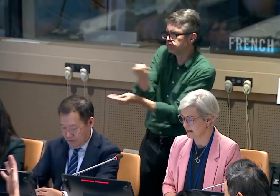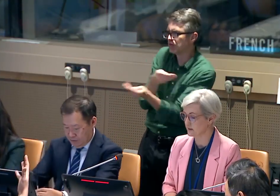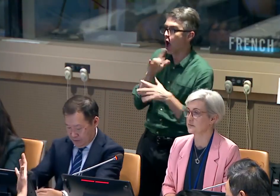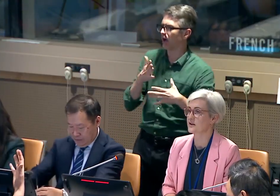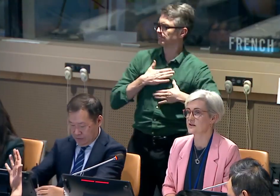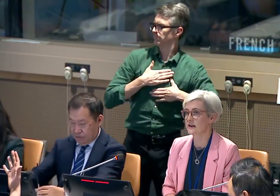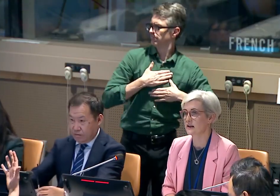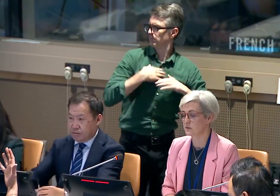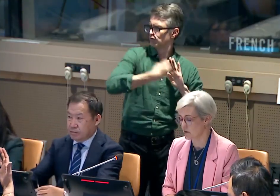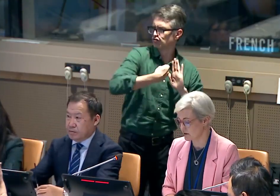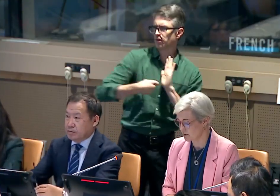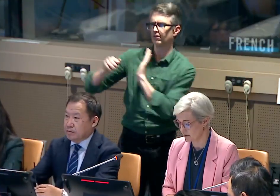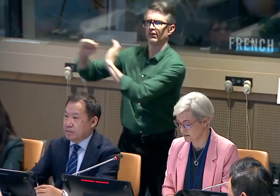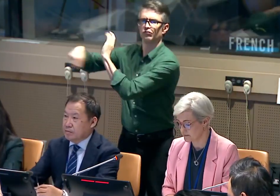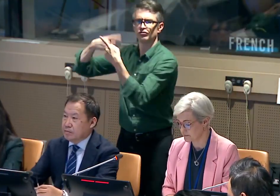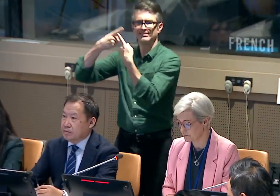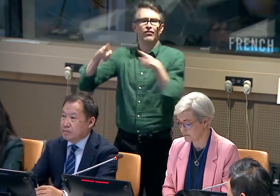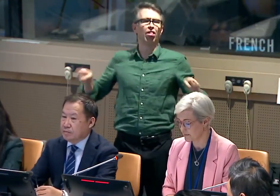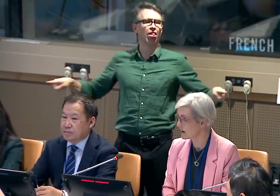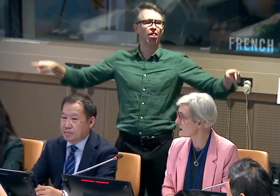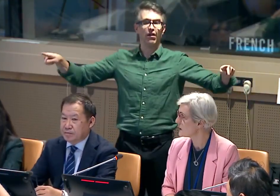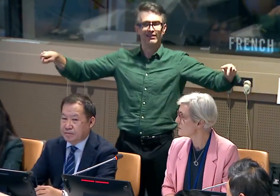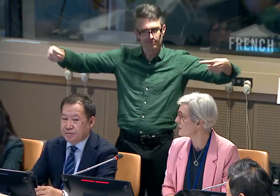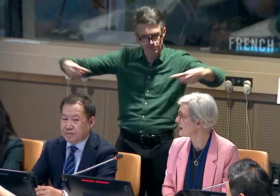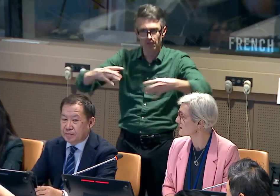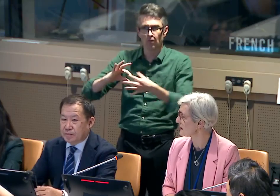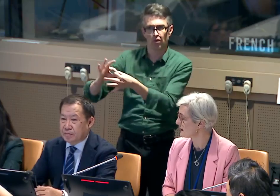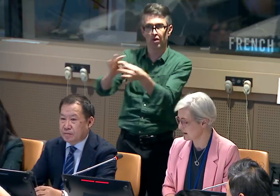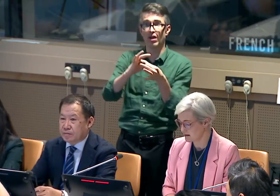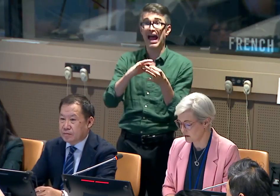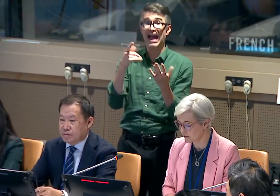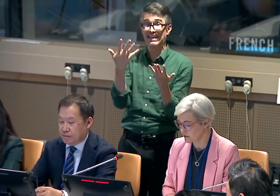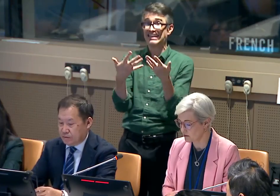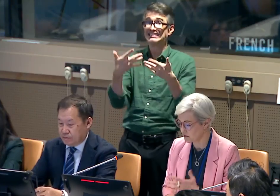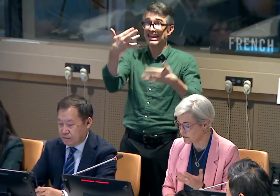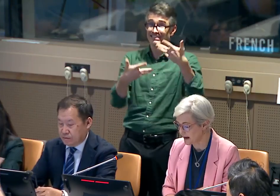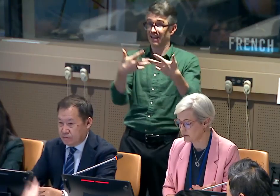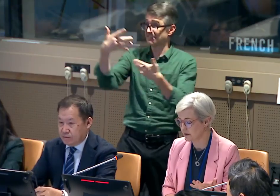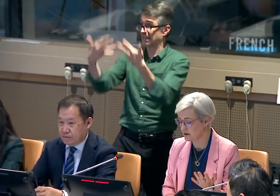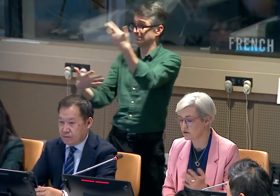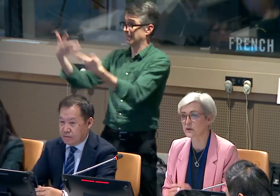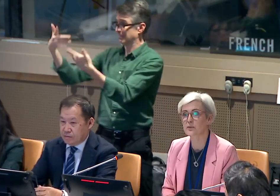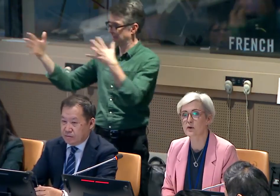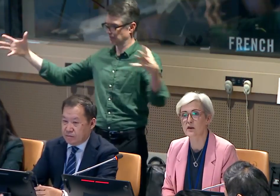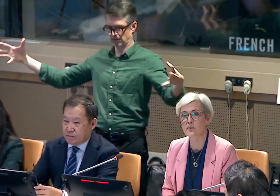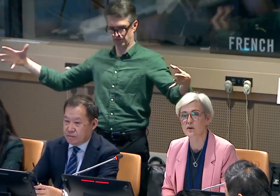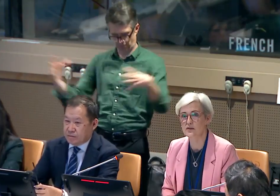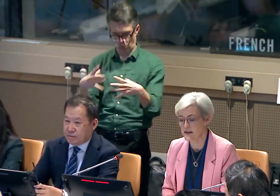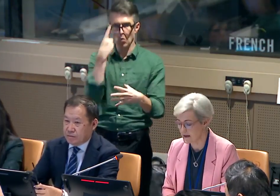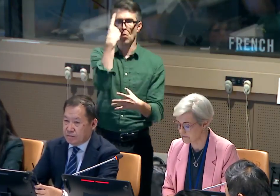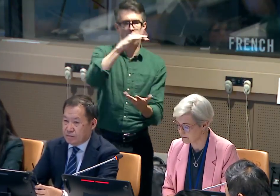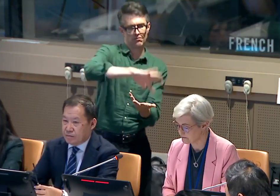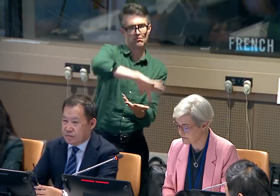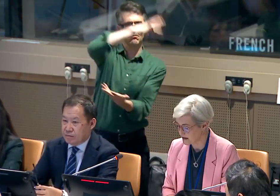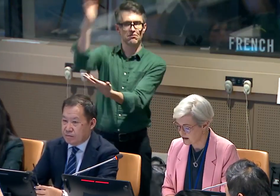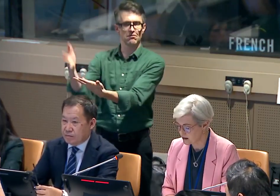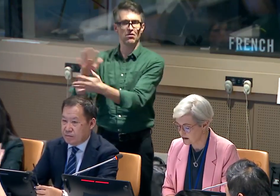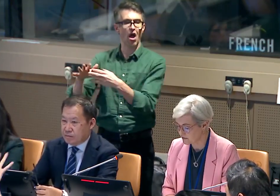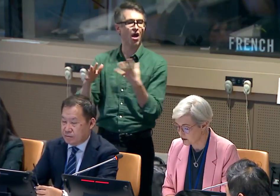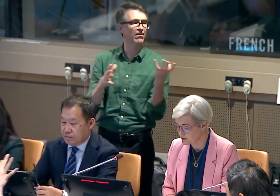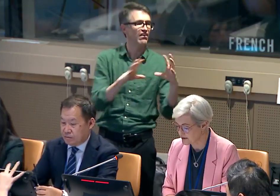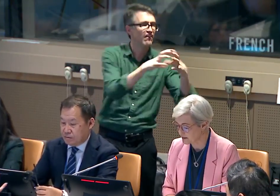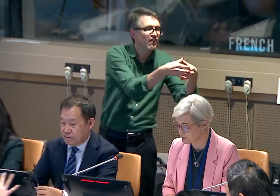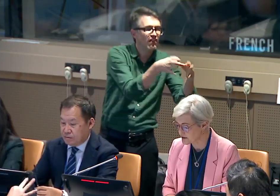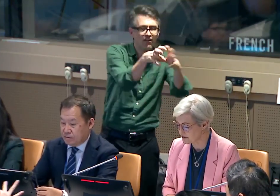for planning, budgeting, and monitoring. Make data also comparable across programs over time.